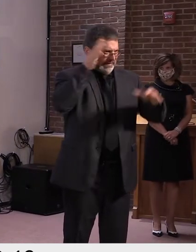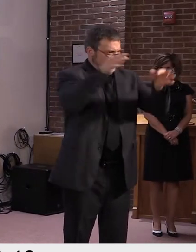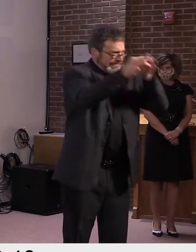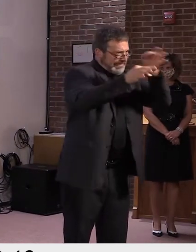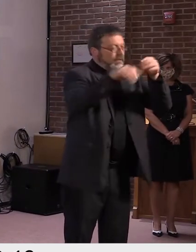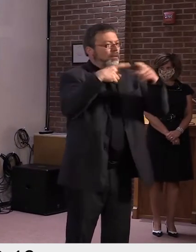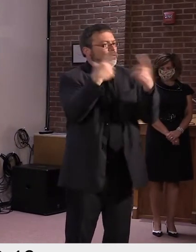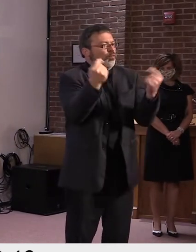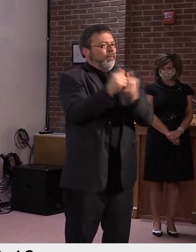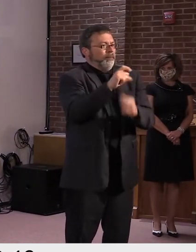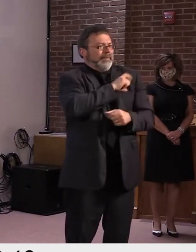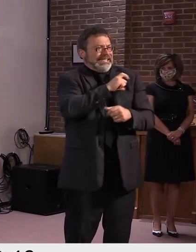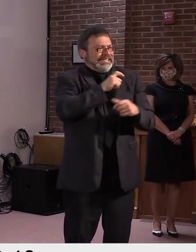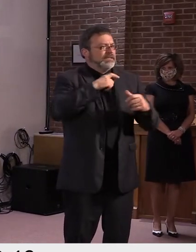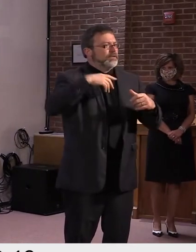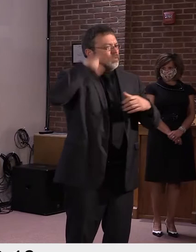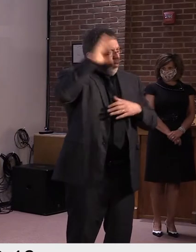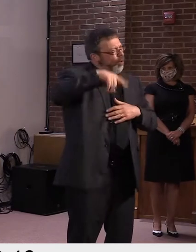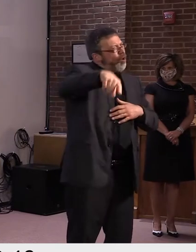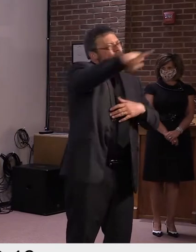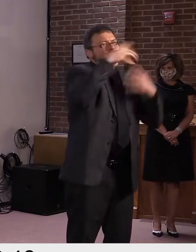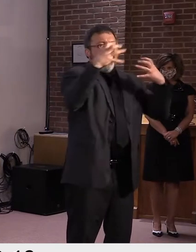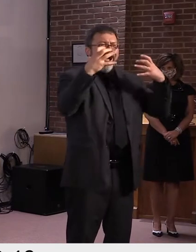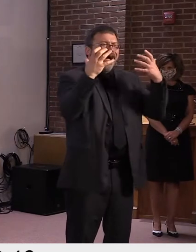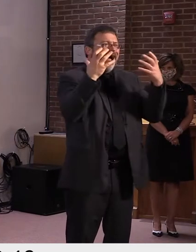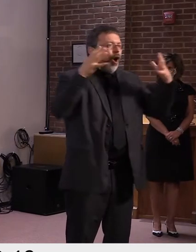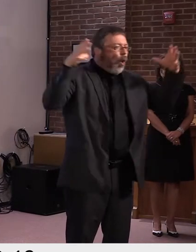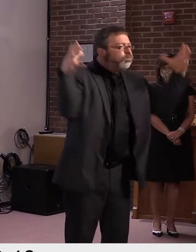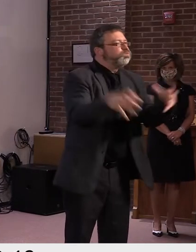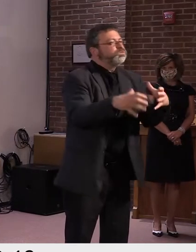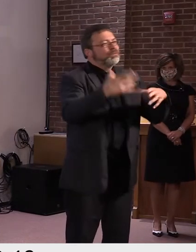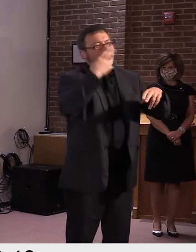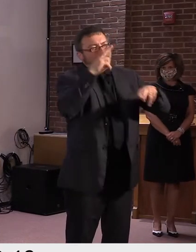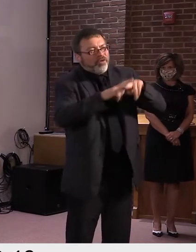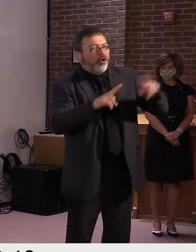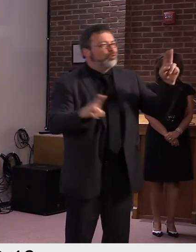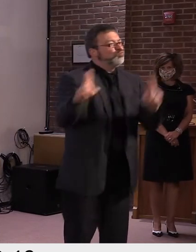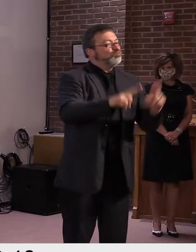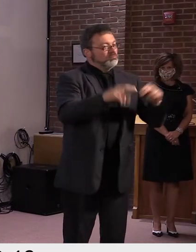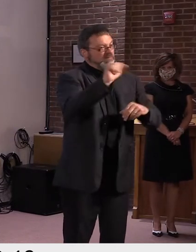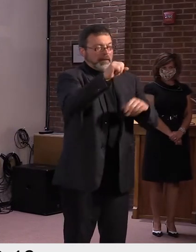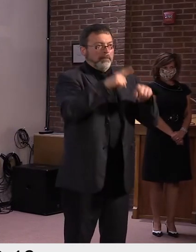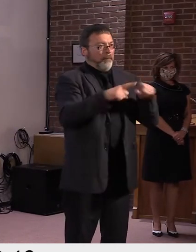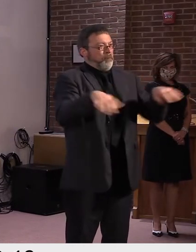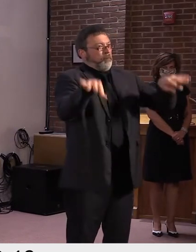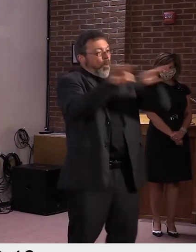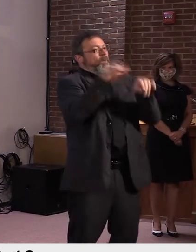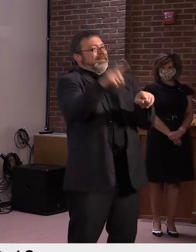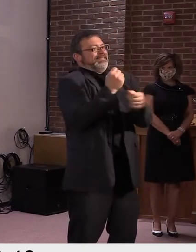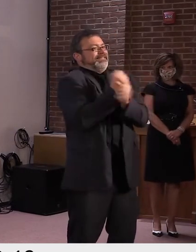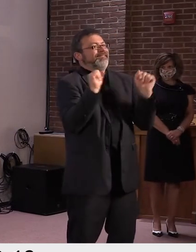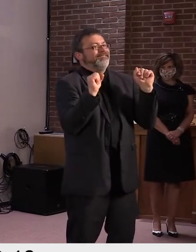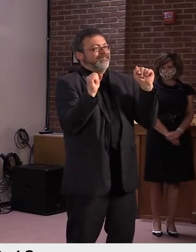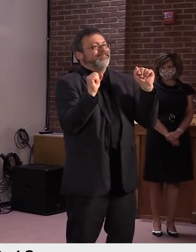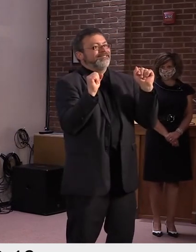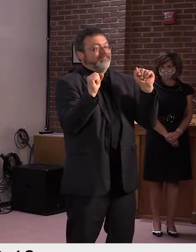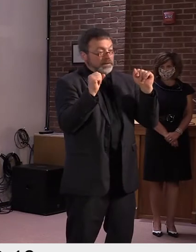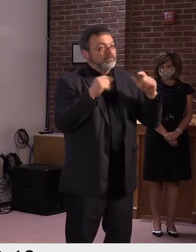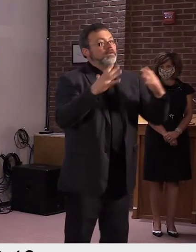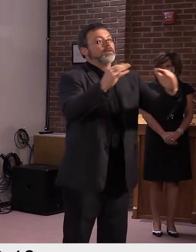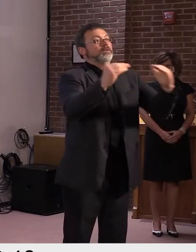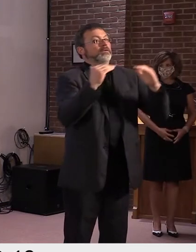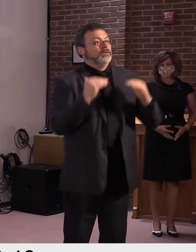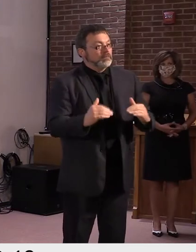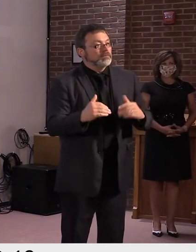this holiday weekend. Finally, I wanted to forecast some of what we'll be announcing on Friday as our regional